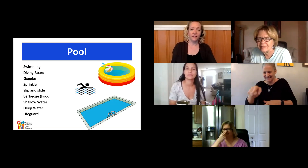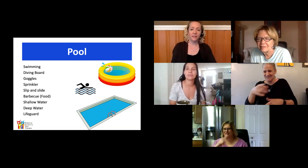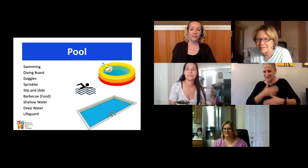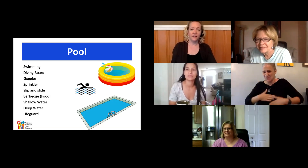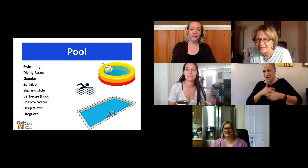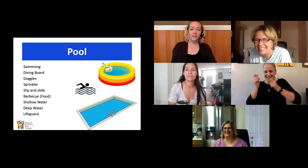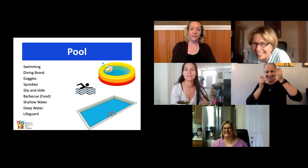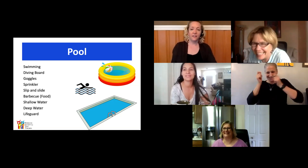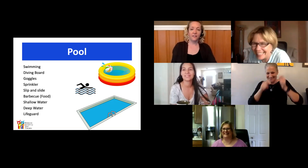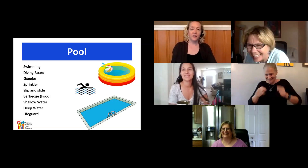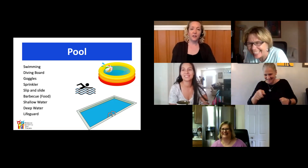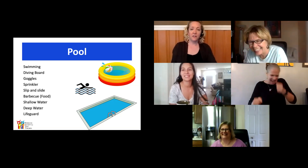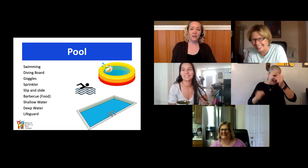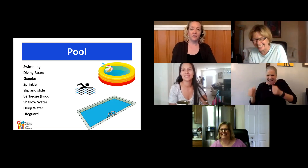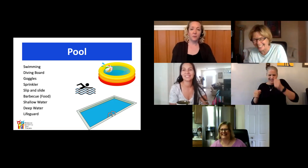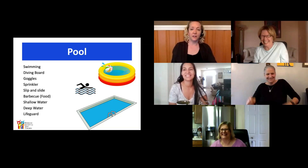with this.